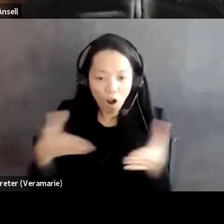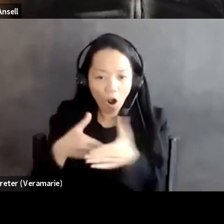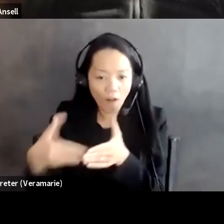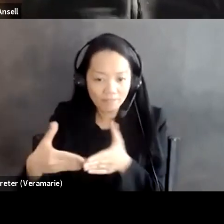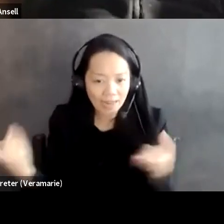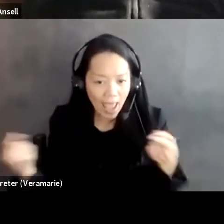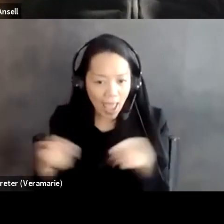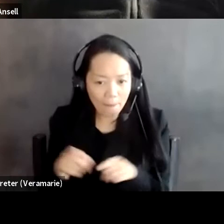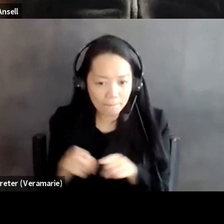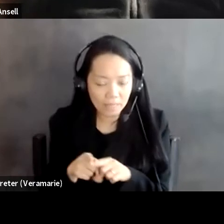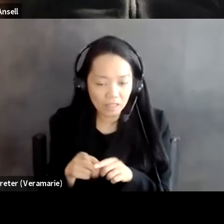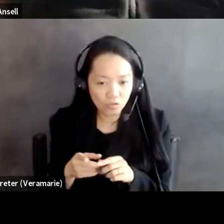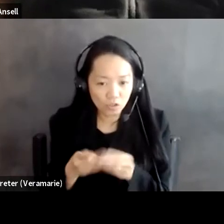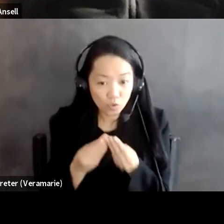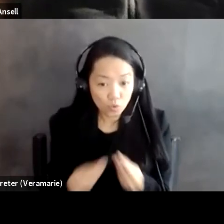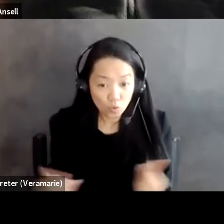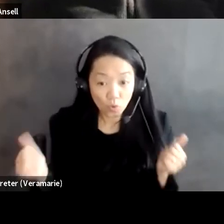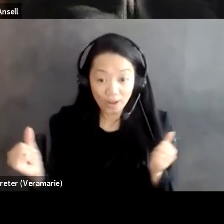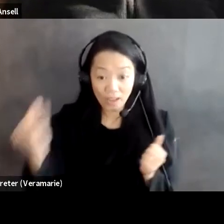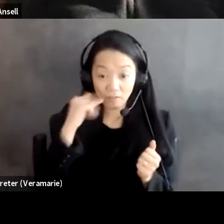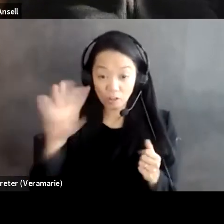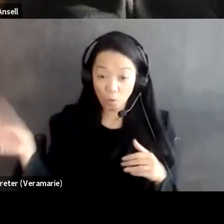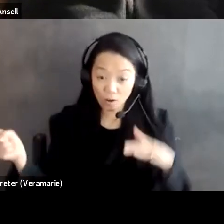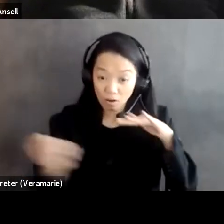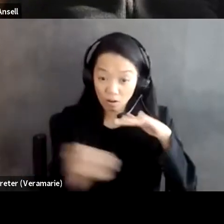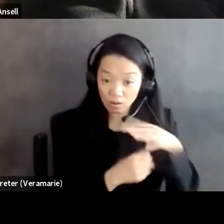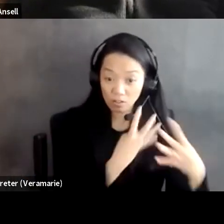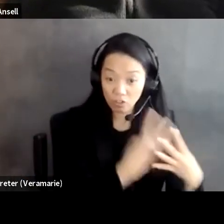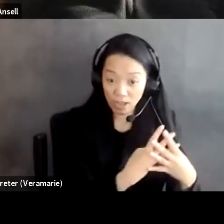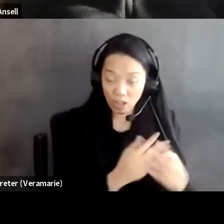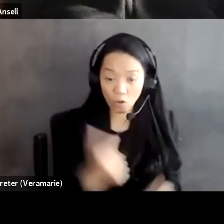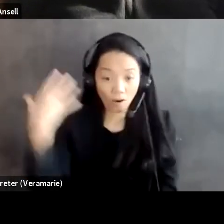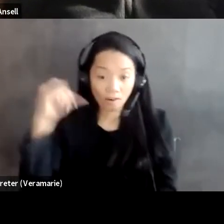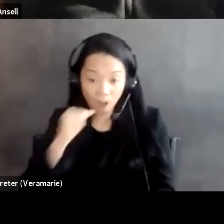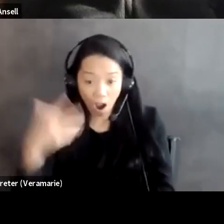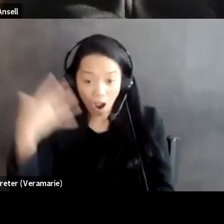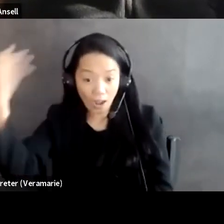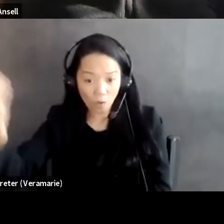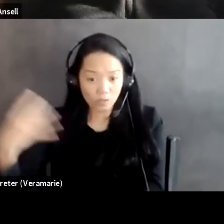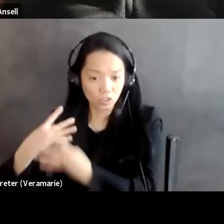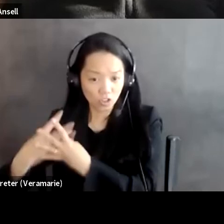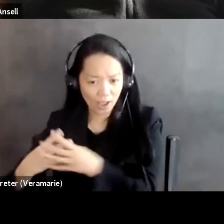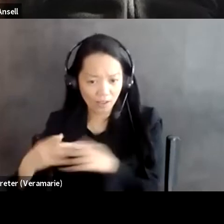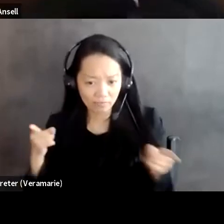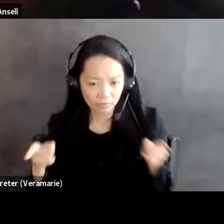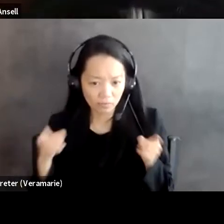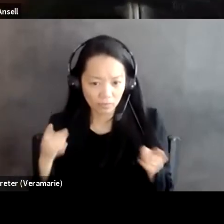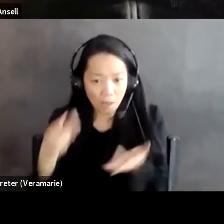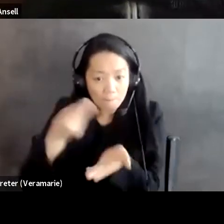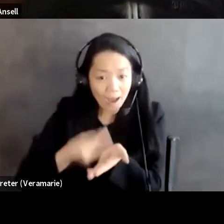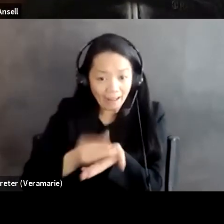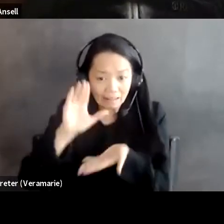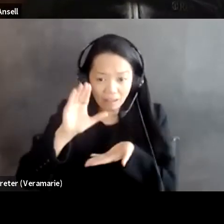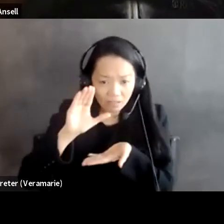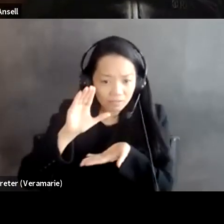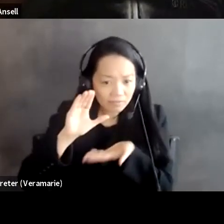in whether somebody is going to jail or not going to jail. So many times when people think about the cash bond